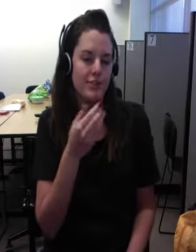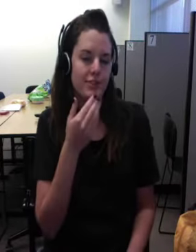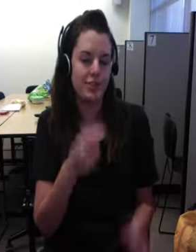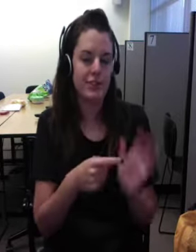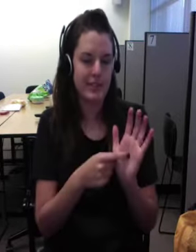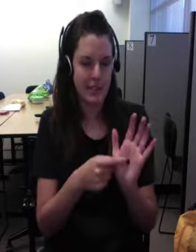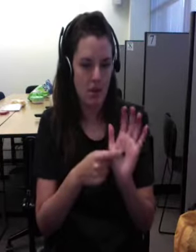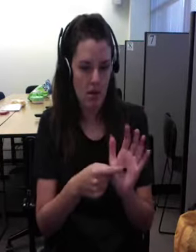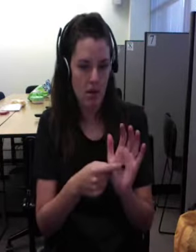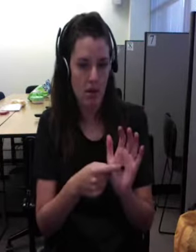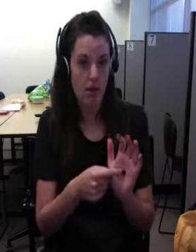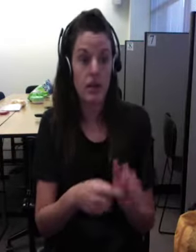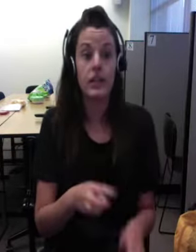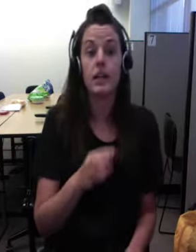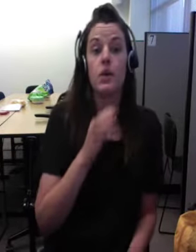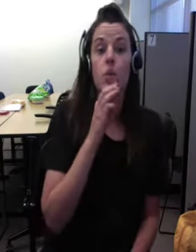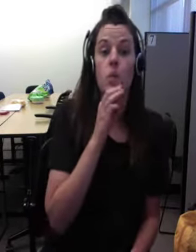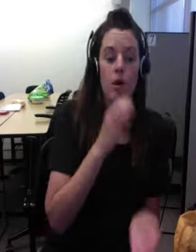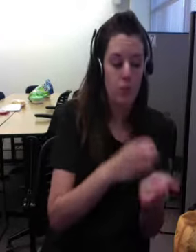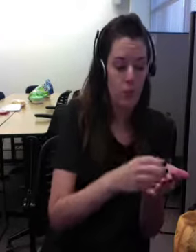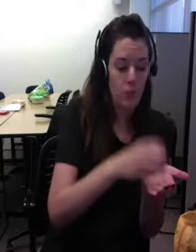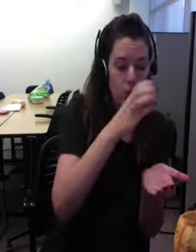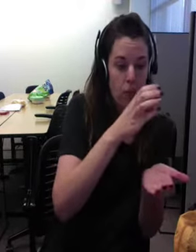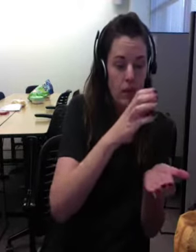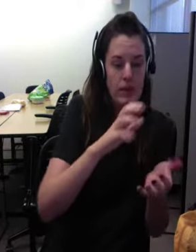is frozen into ice, it is a solid.